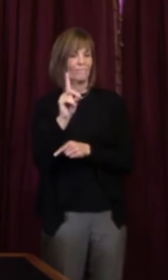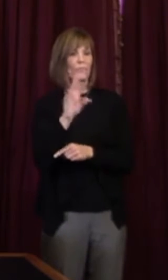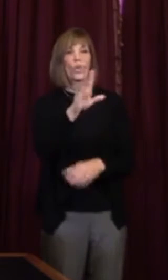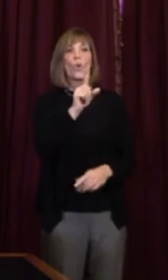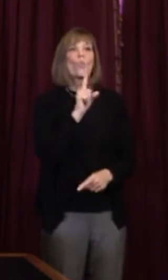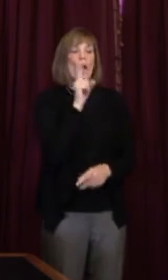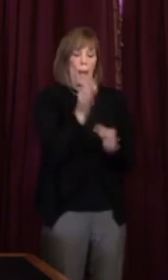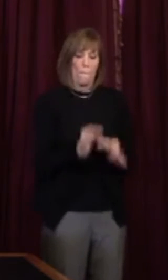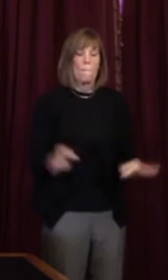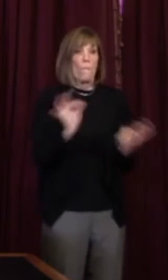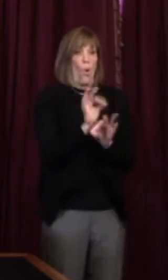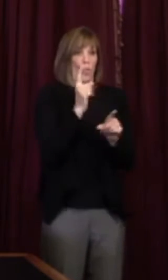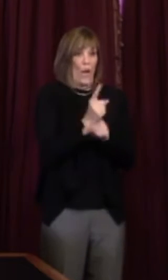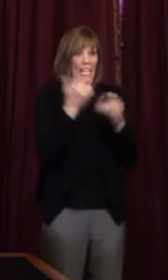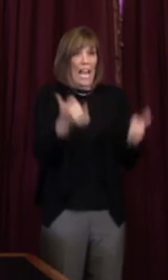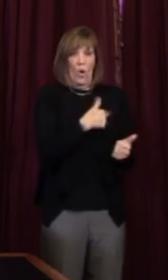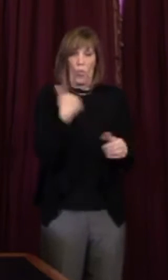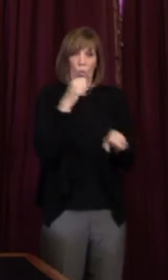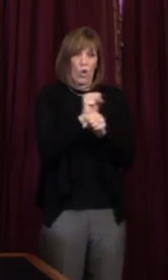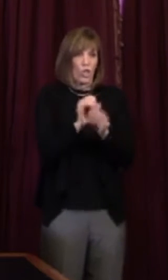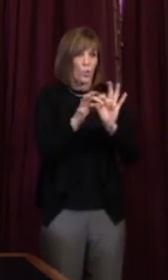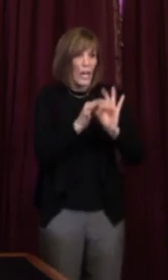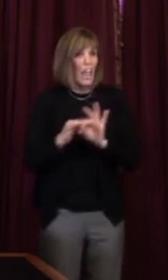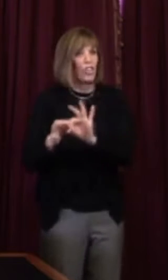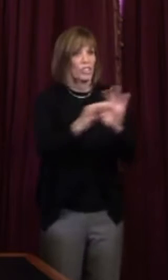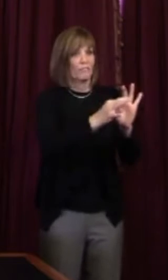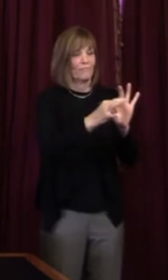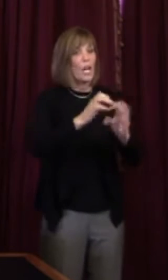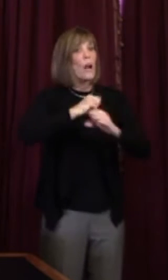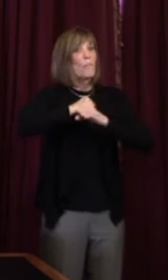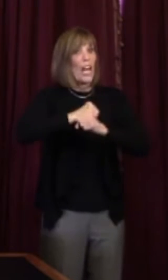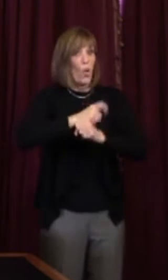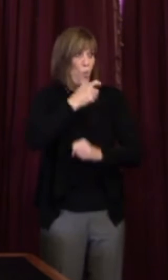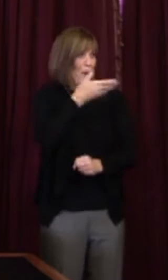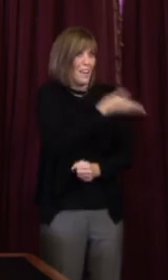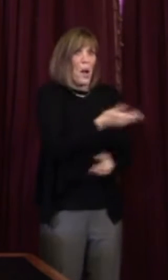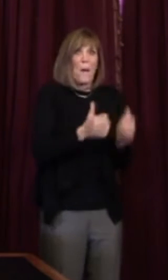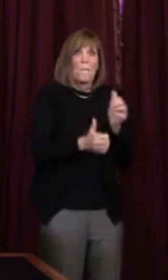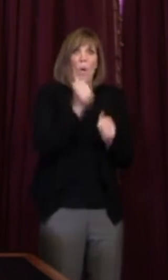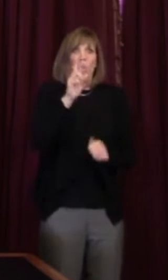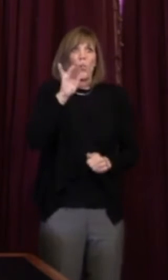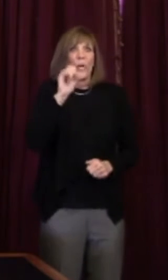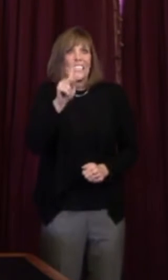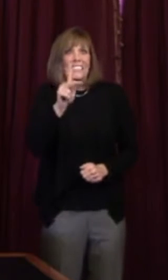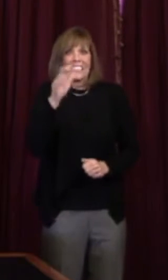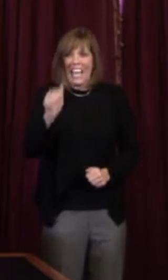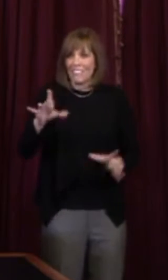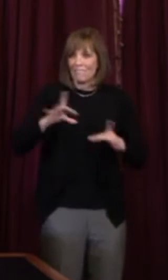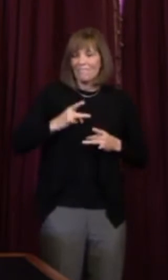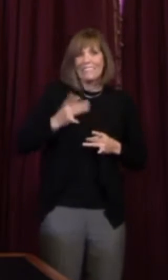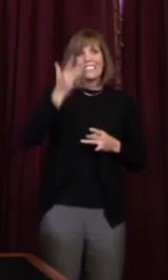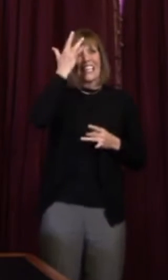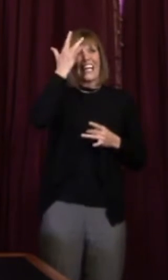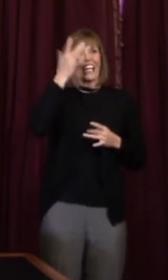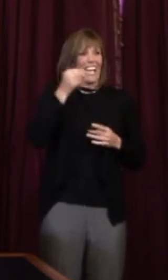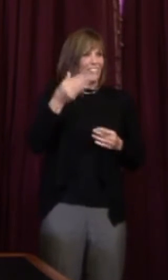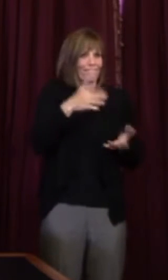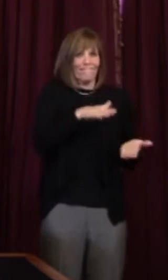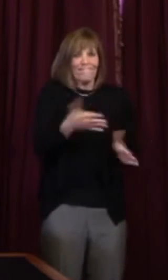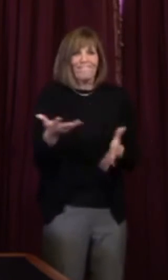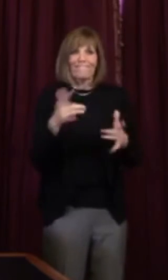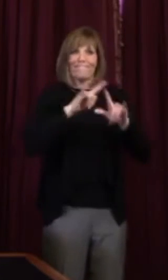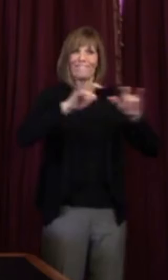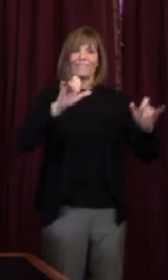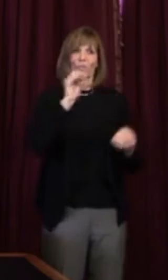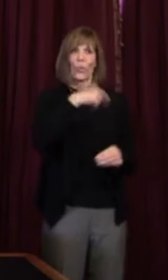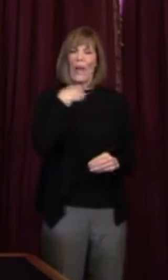critical right now that we work together to protect those who are most vulnerable to serious illness and continue to do everything